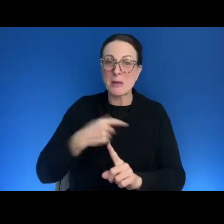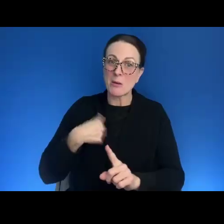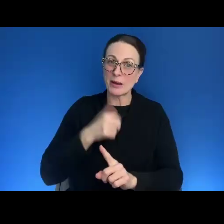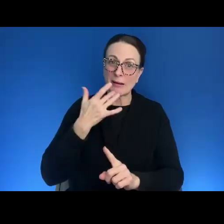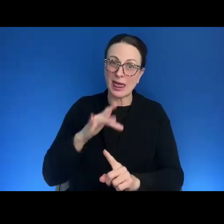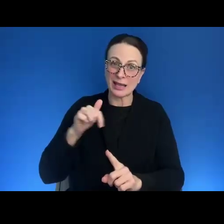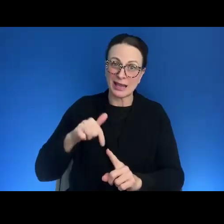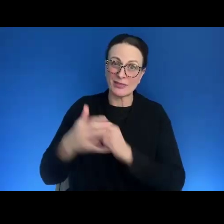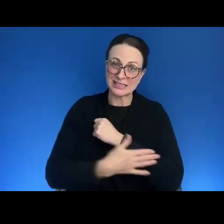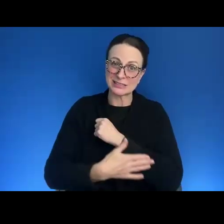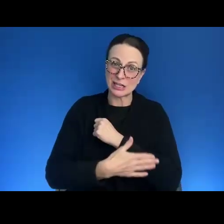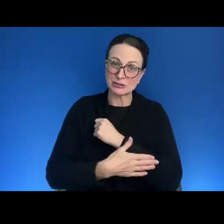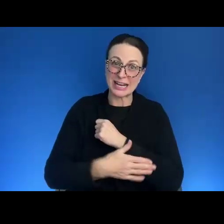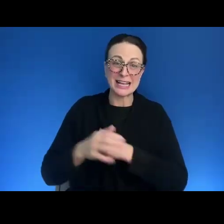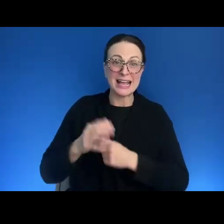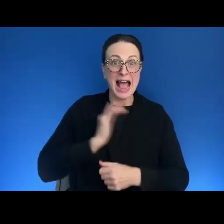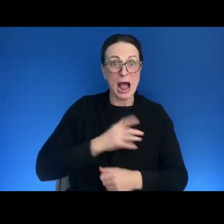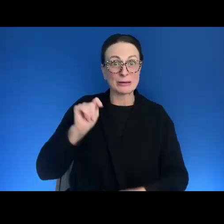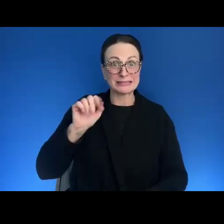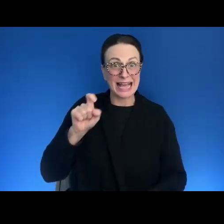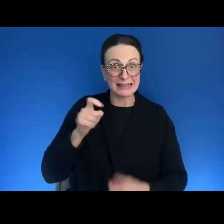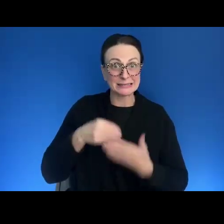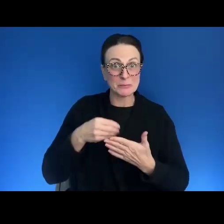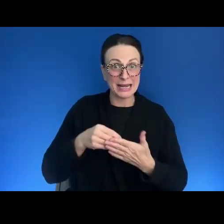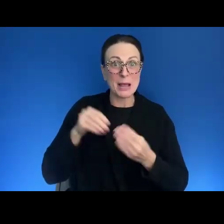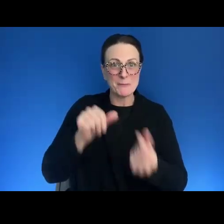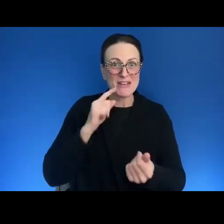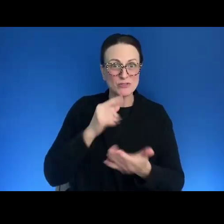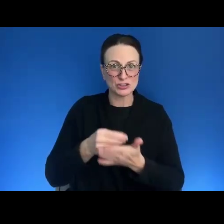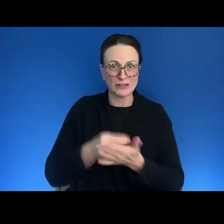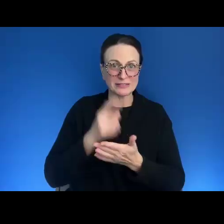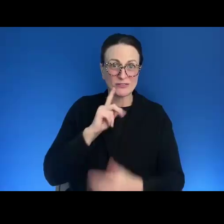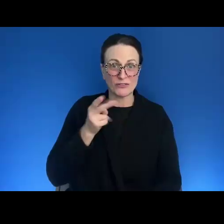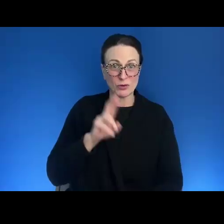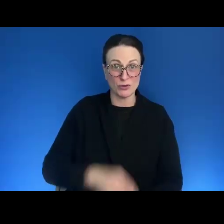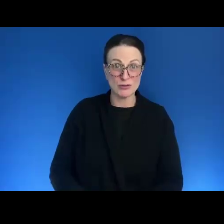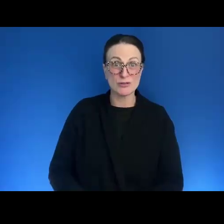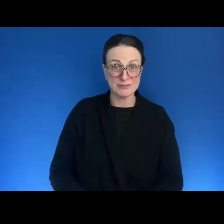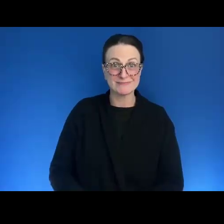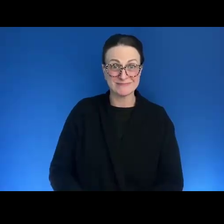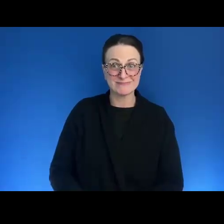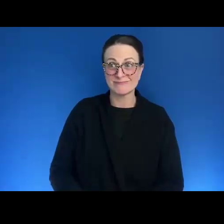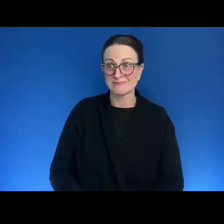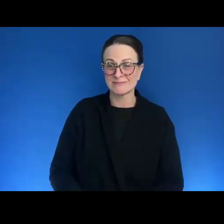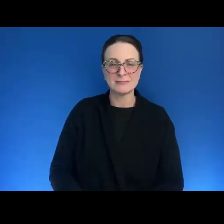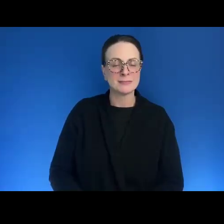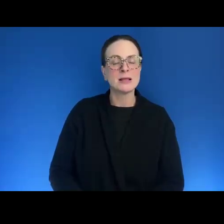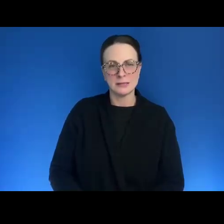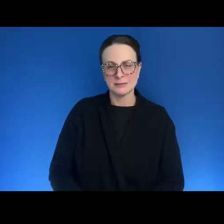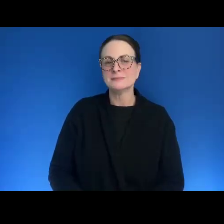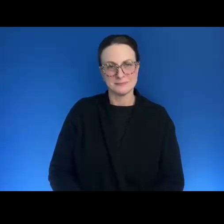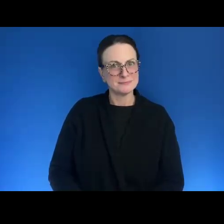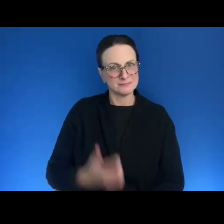in this country to have our taxpayer money pay for services from Voc Rehab. Um, yeah, so I